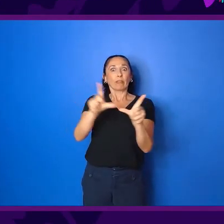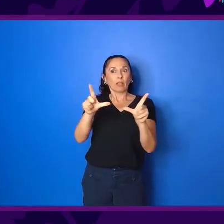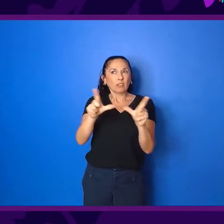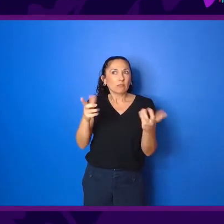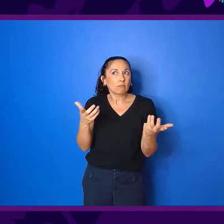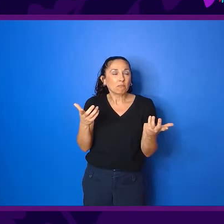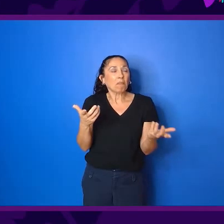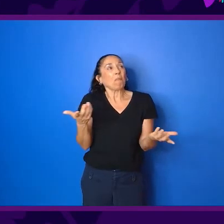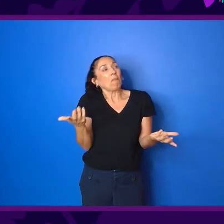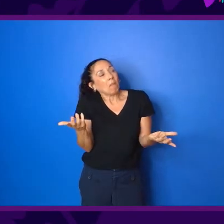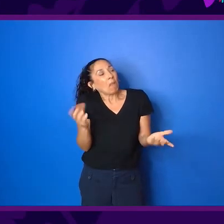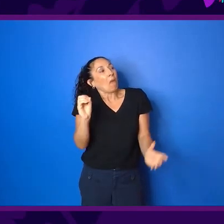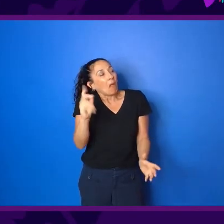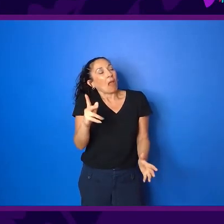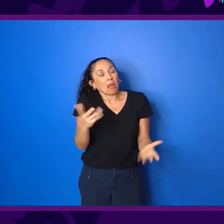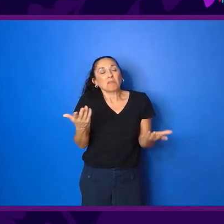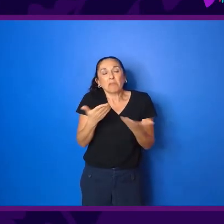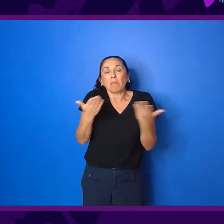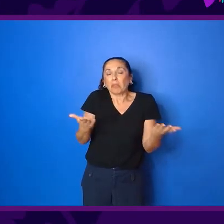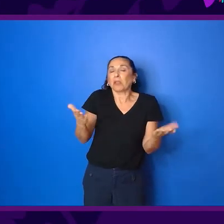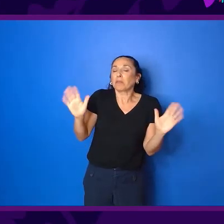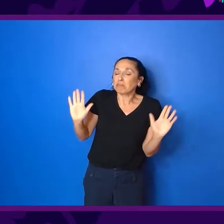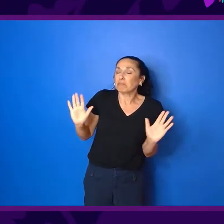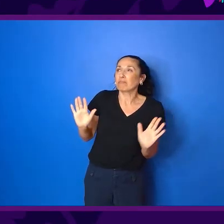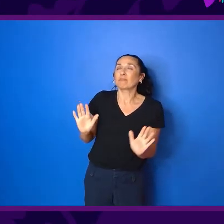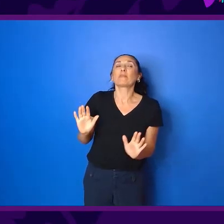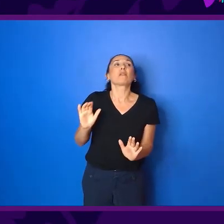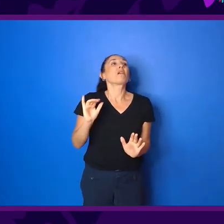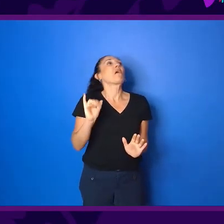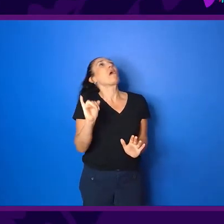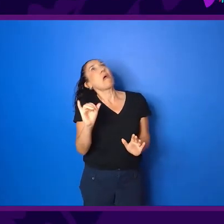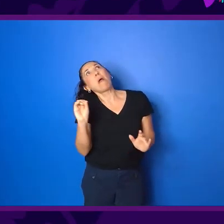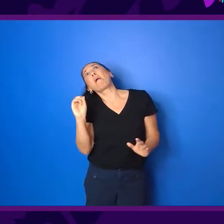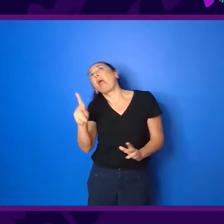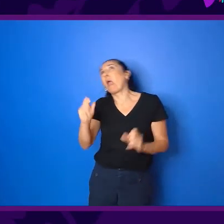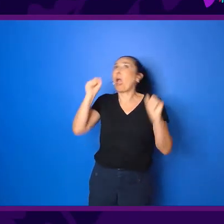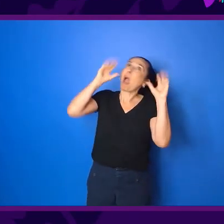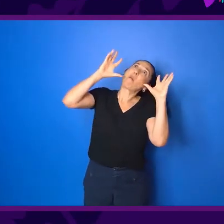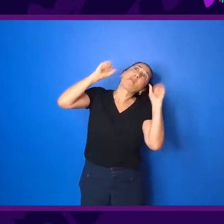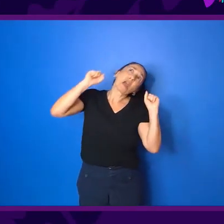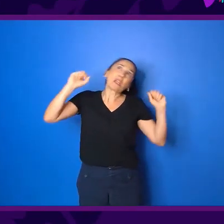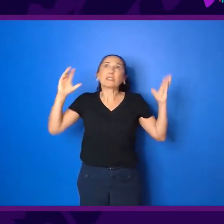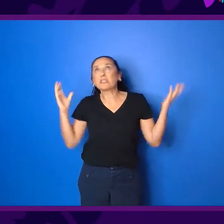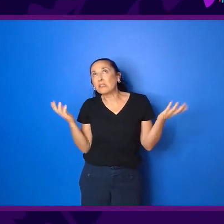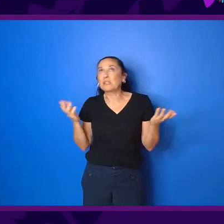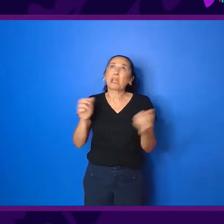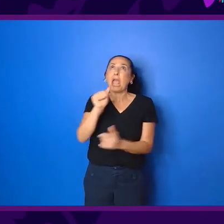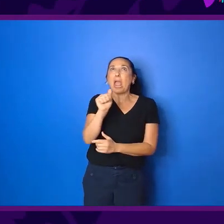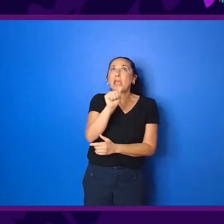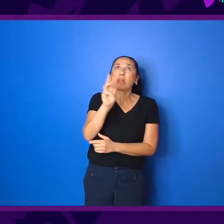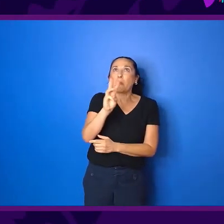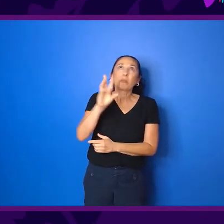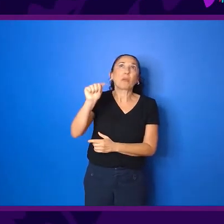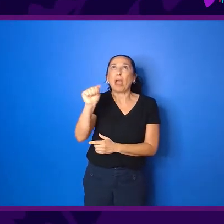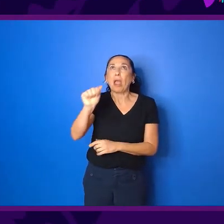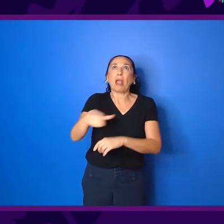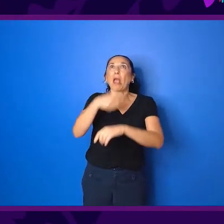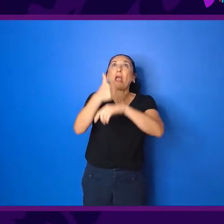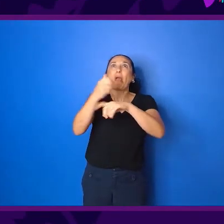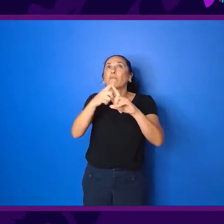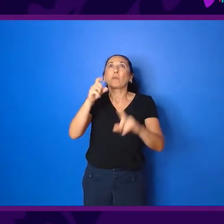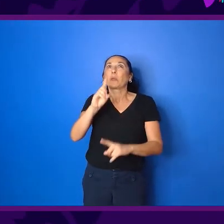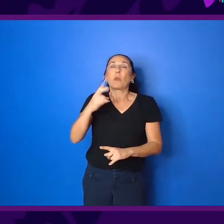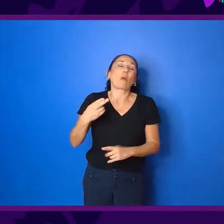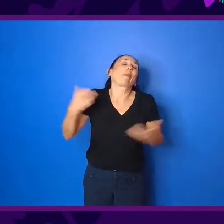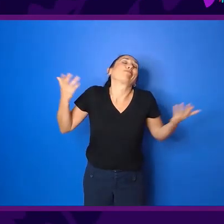something. But whatever, like, oh, okay, amazing. She starts the AWA. I mean,